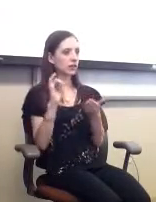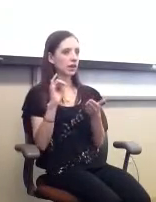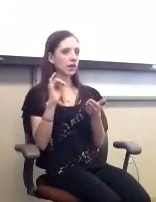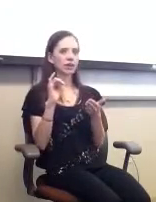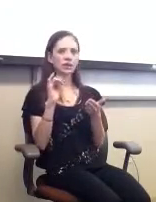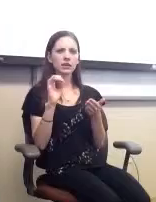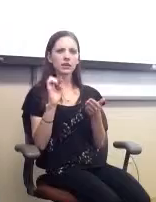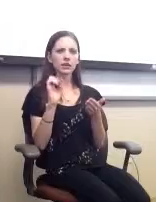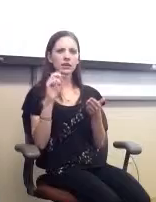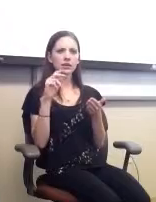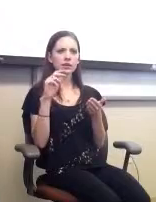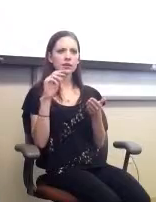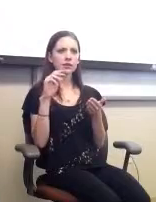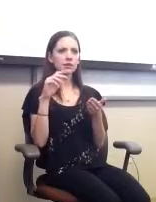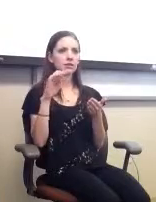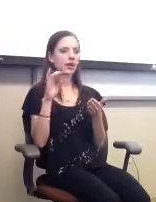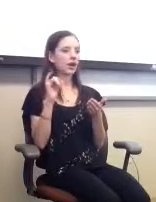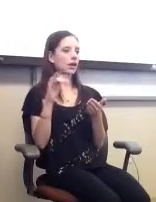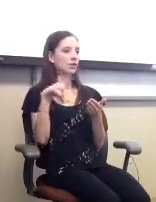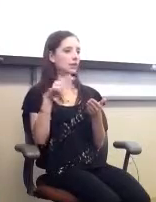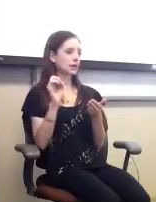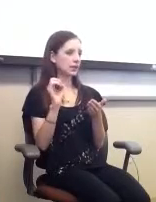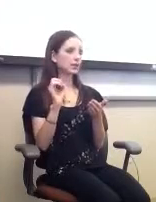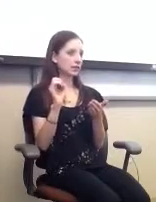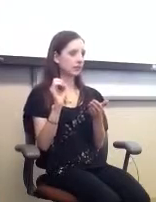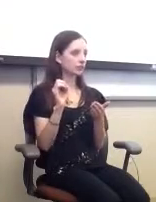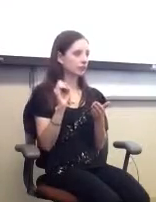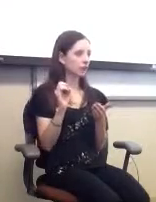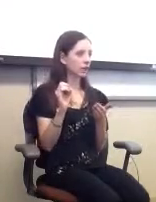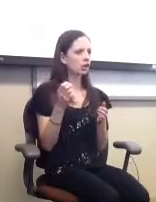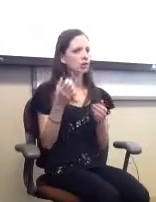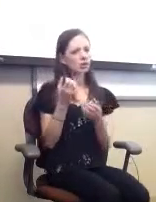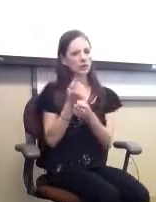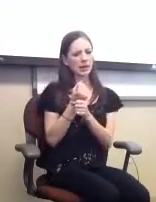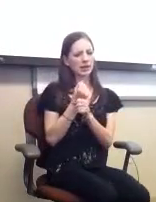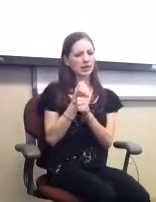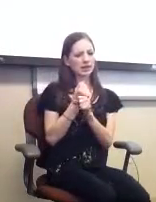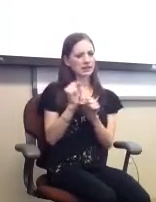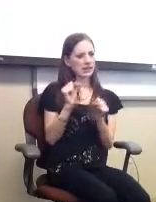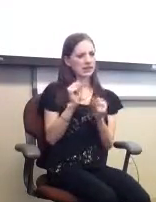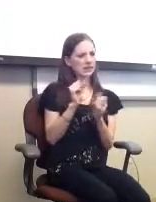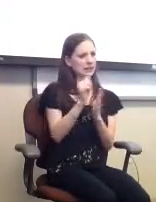But if they have a large amount of money in like a savings account, like $10,000 or something, I mean,